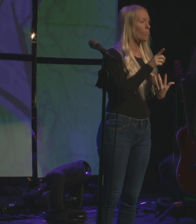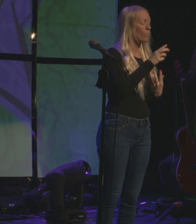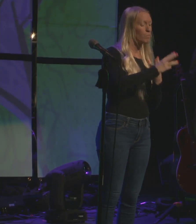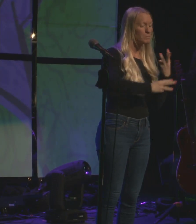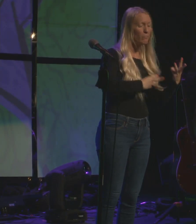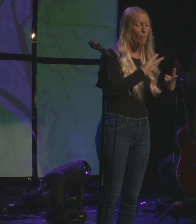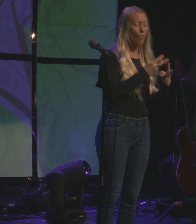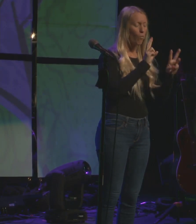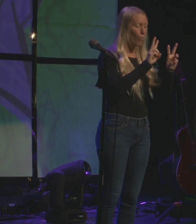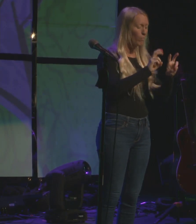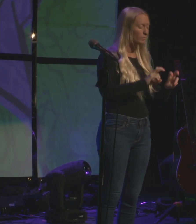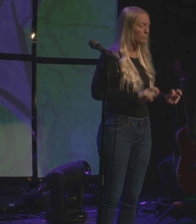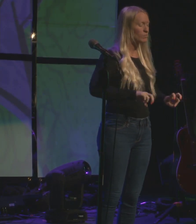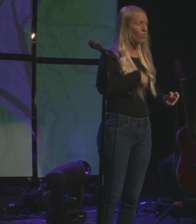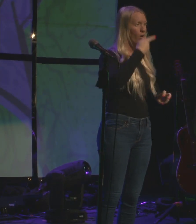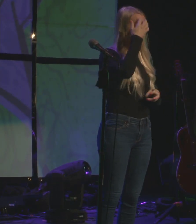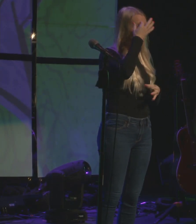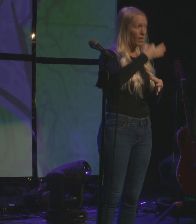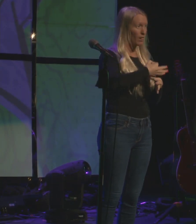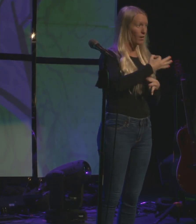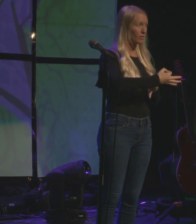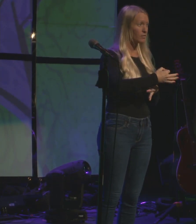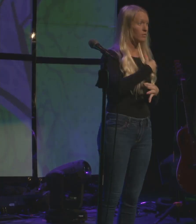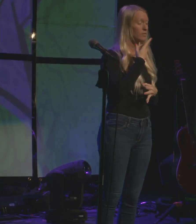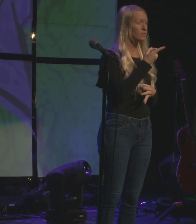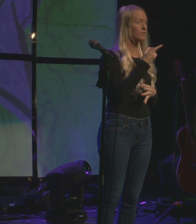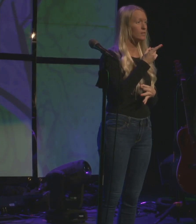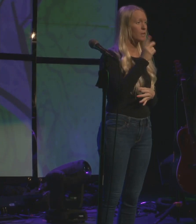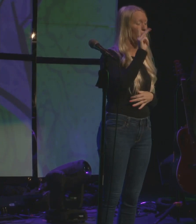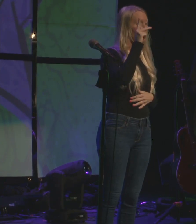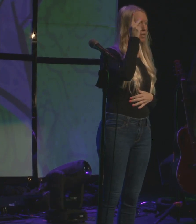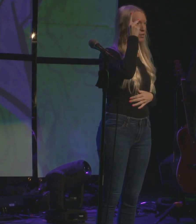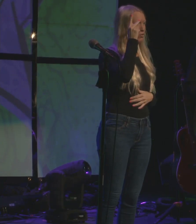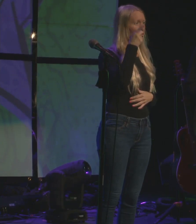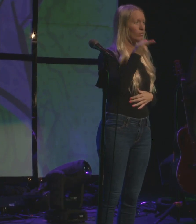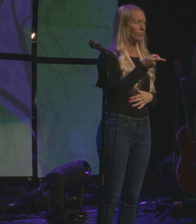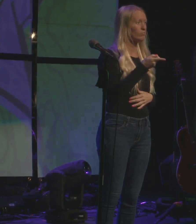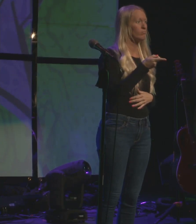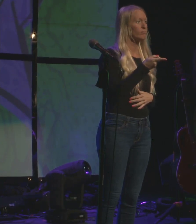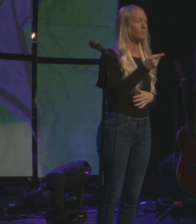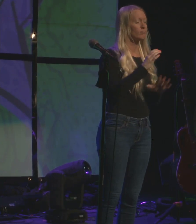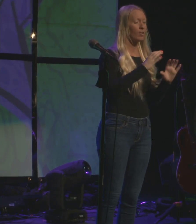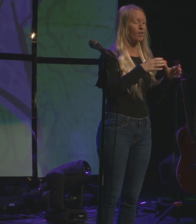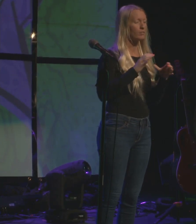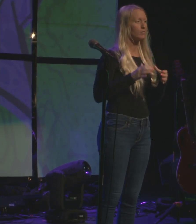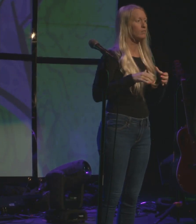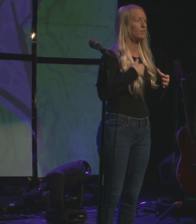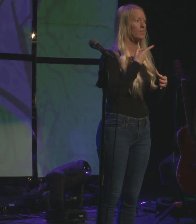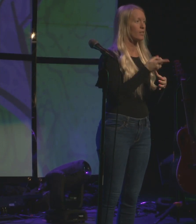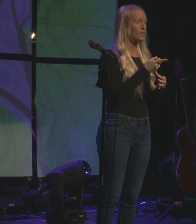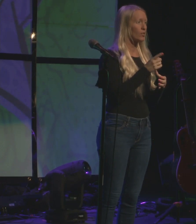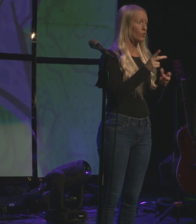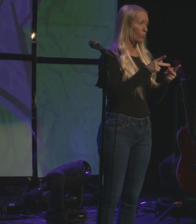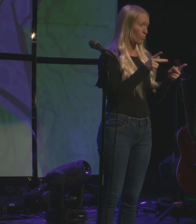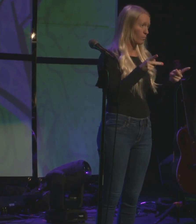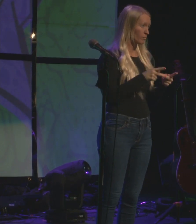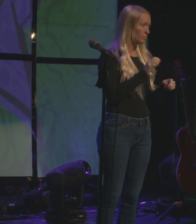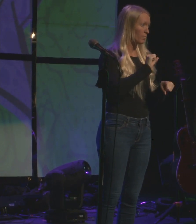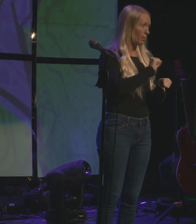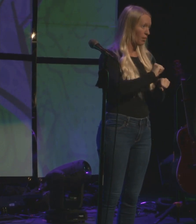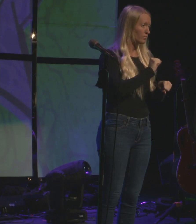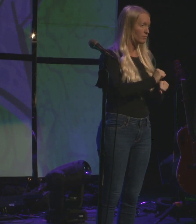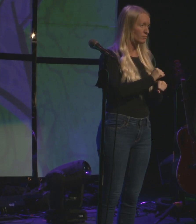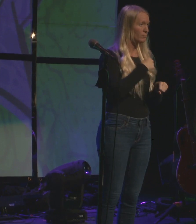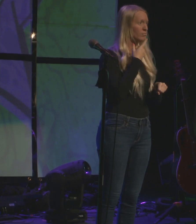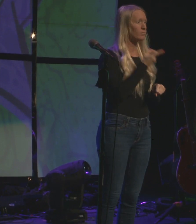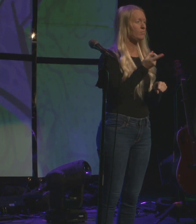with the political climates in your workplaces. That's why I think it's so important for us to dissect, to deconstruct, to